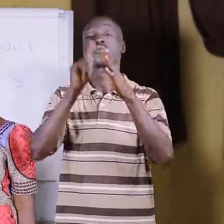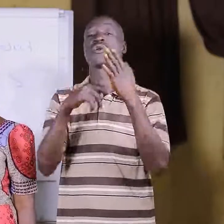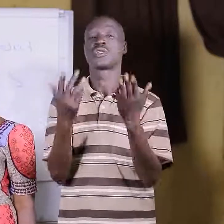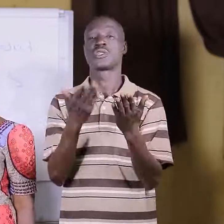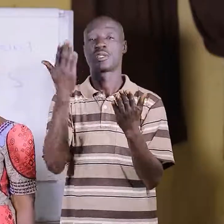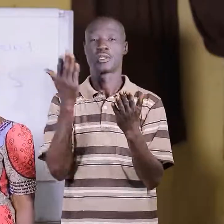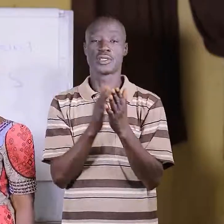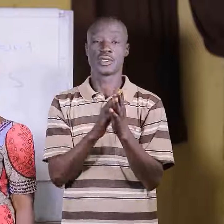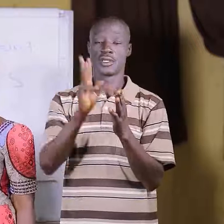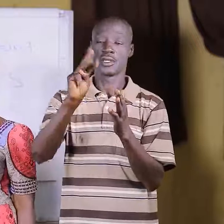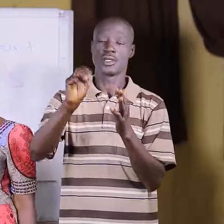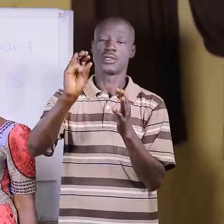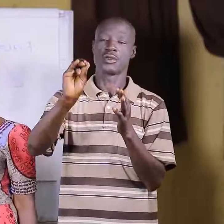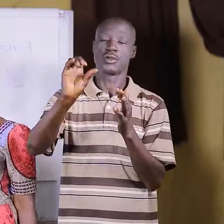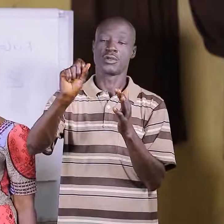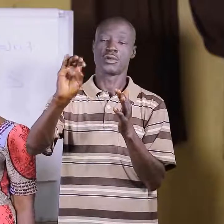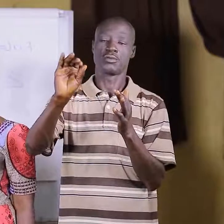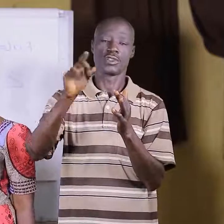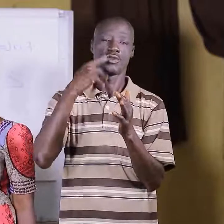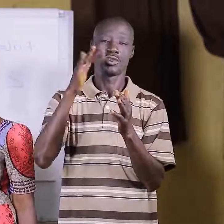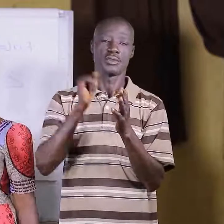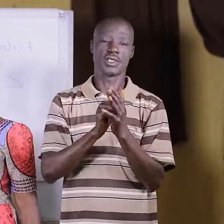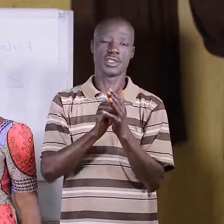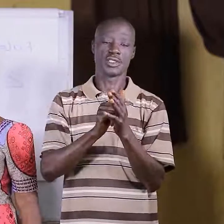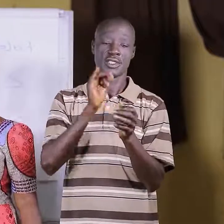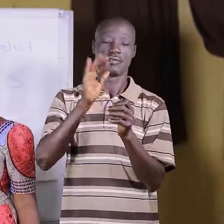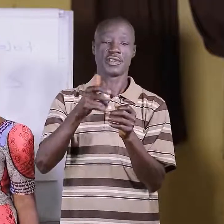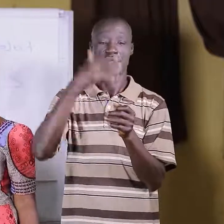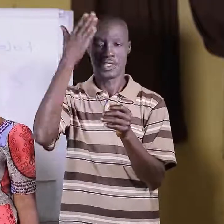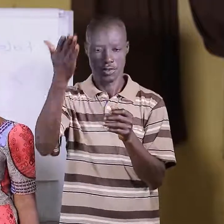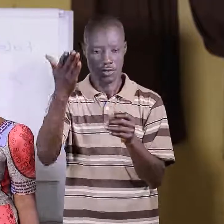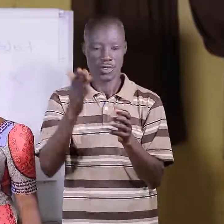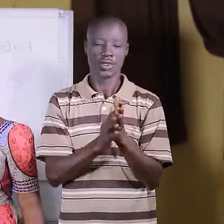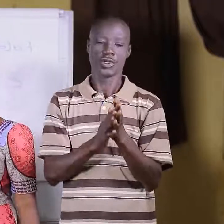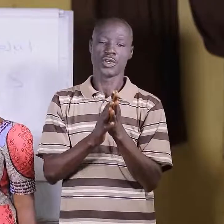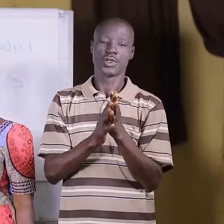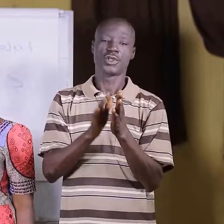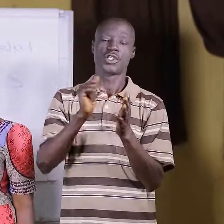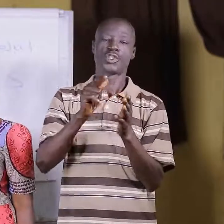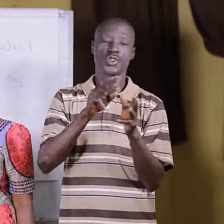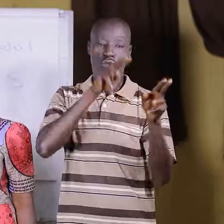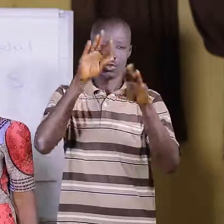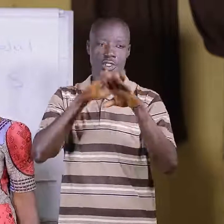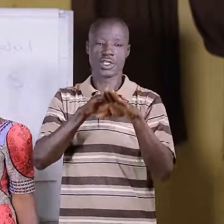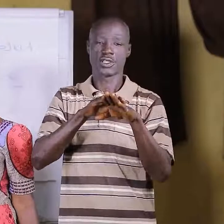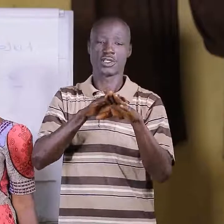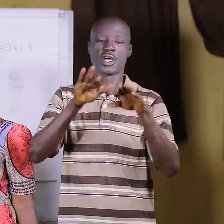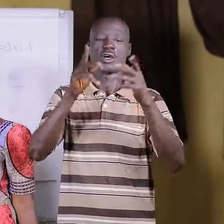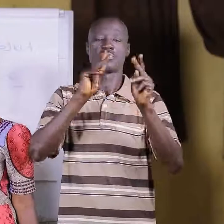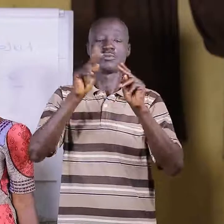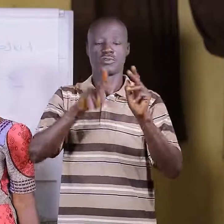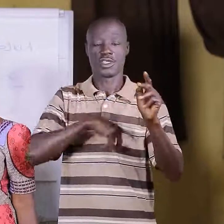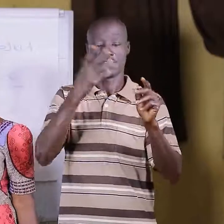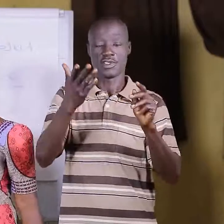Canaan? Moses told them that when they go, let them look at the inhabitants. That means the people living there. How were